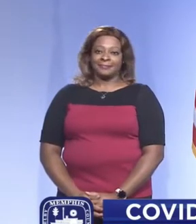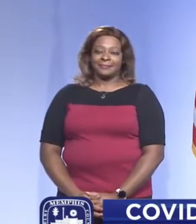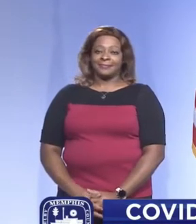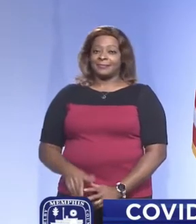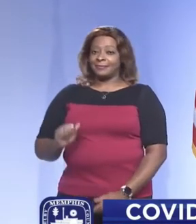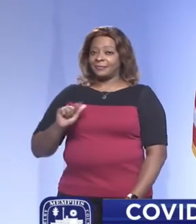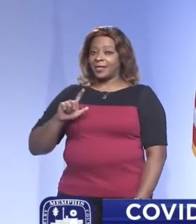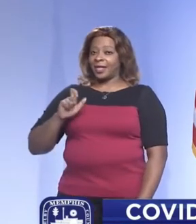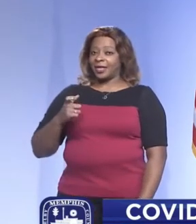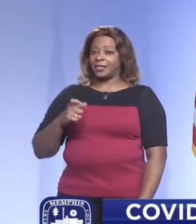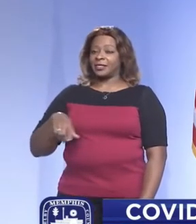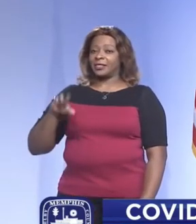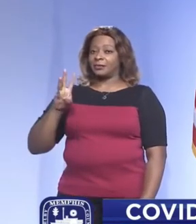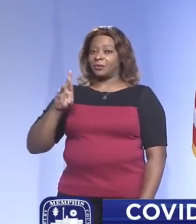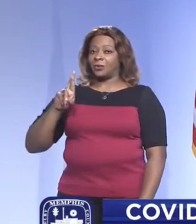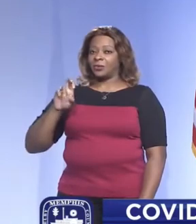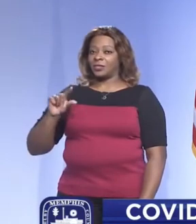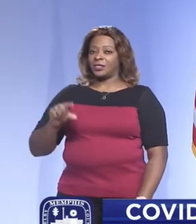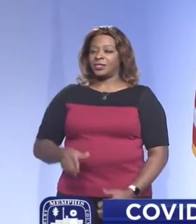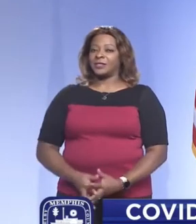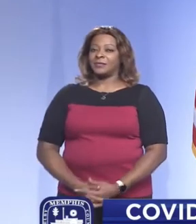Alex Coleman, WREG.